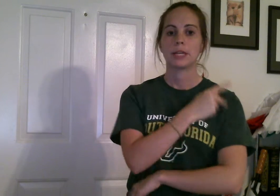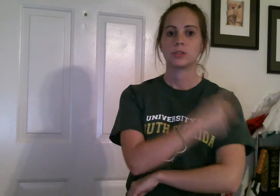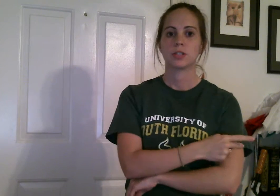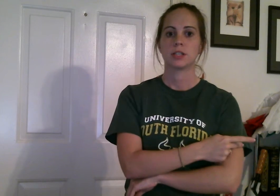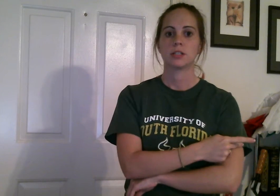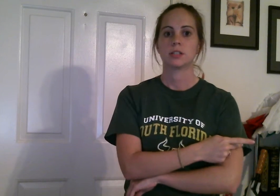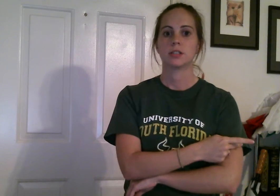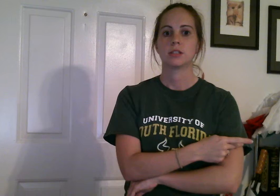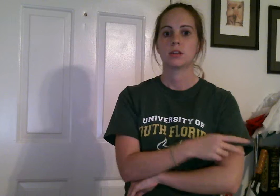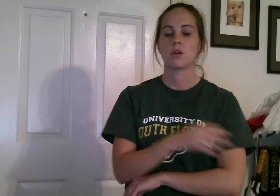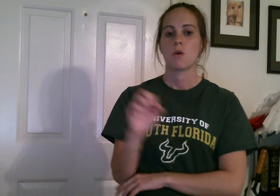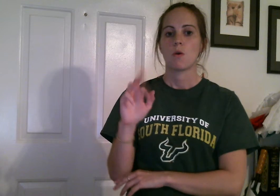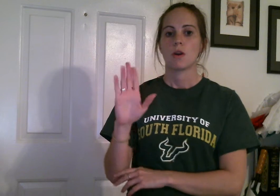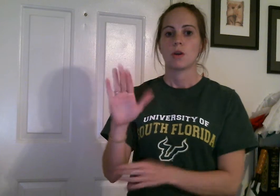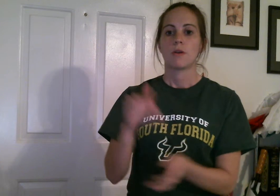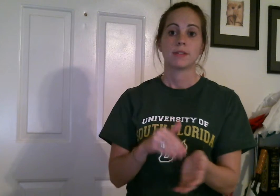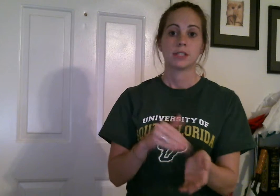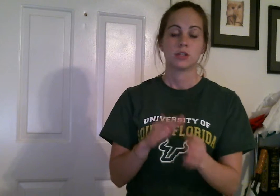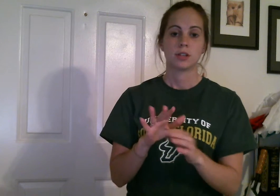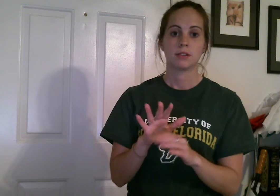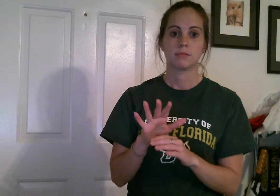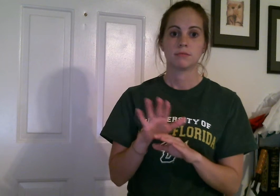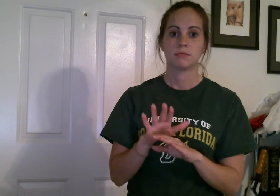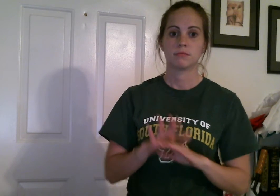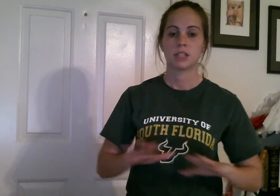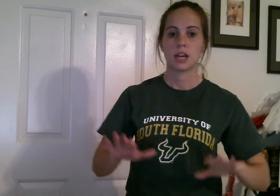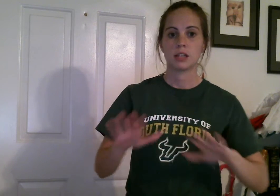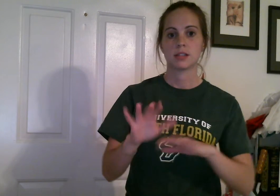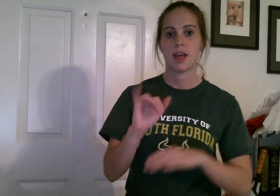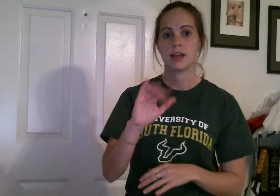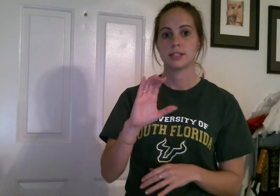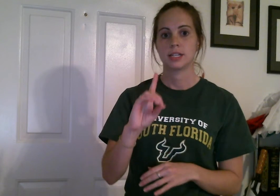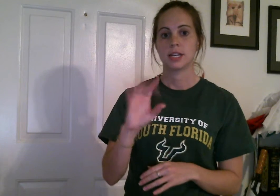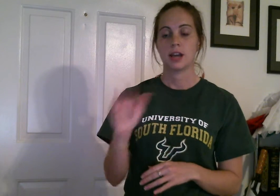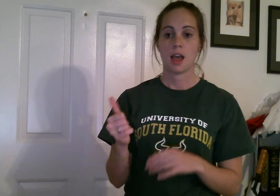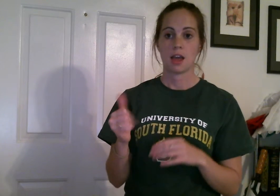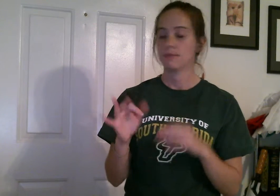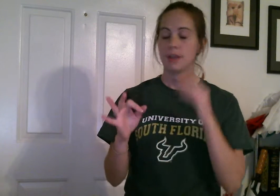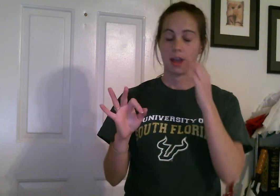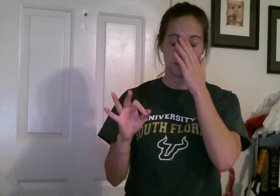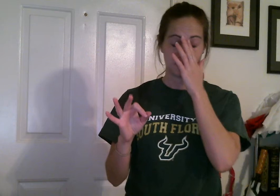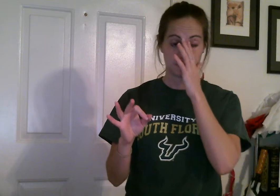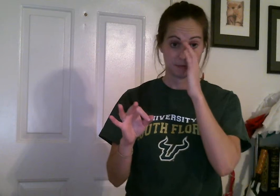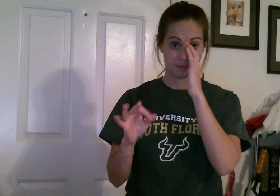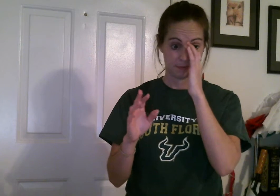your physician-based setting, whereas the ICD-9 is used in the hospital for